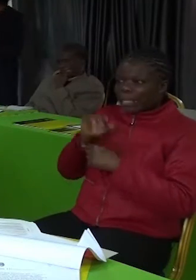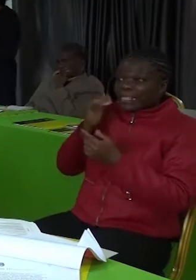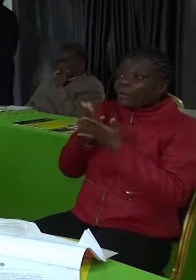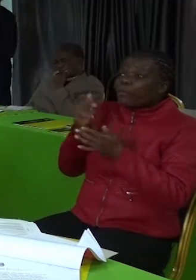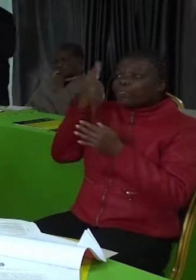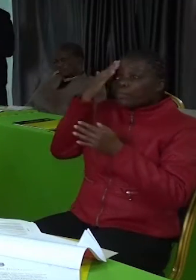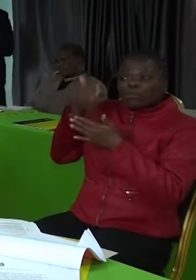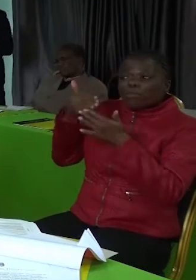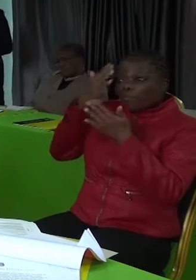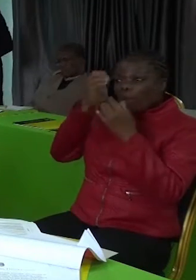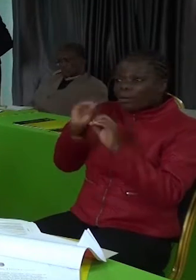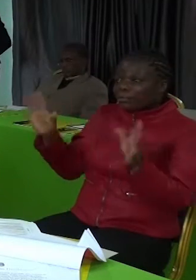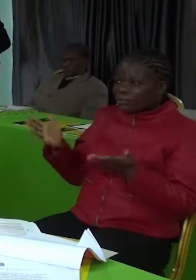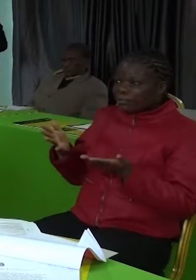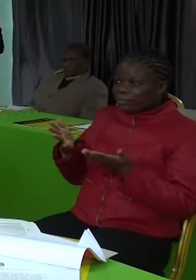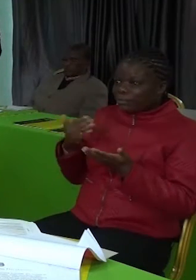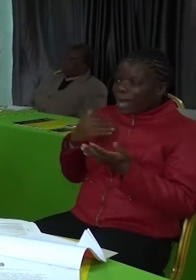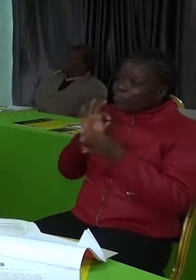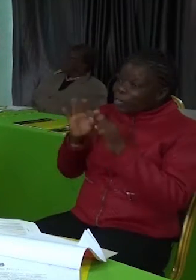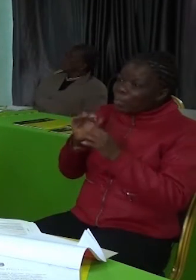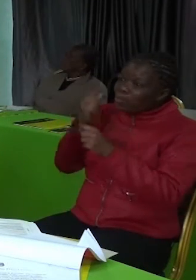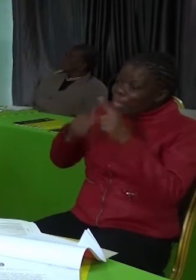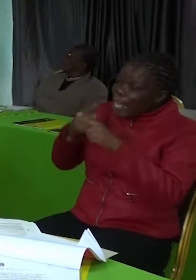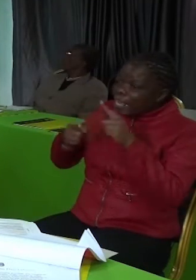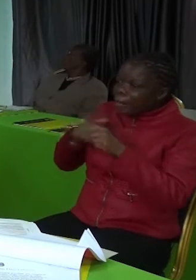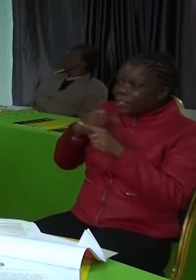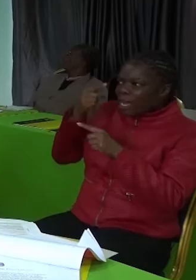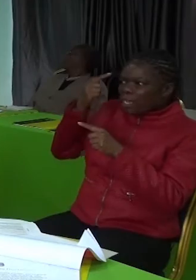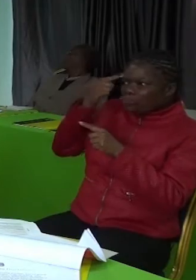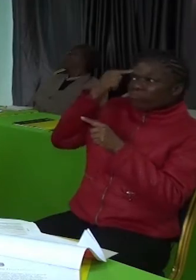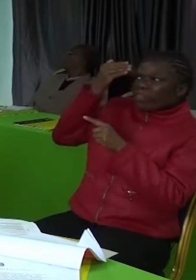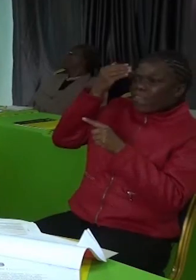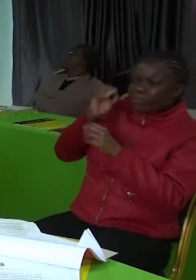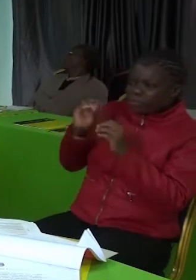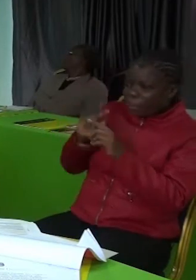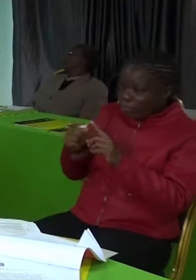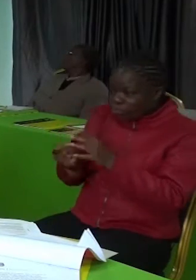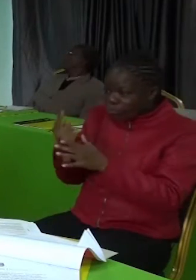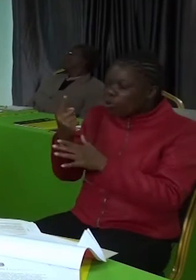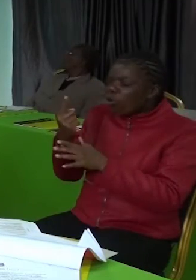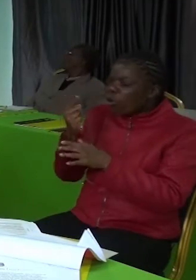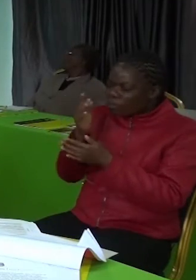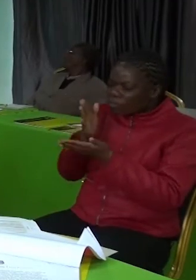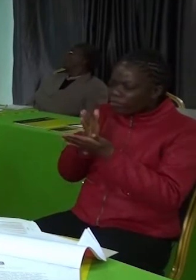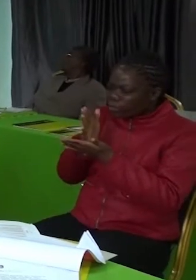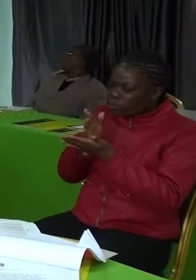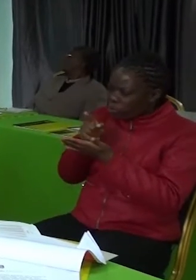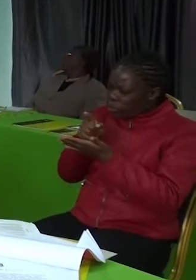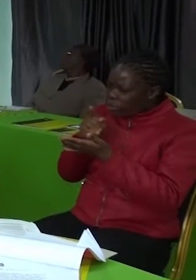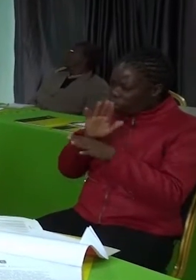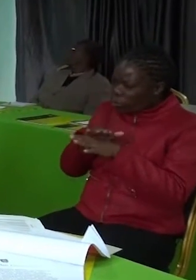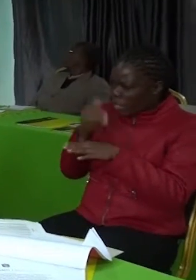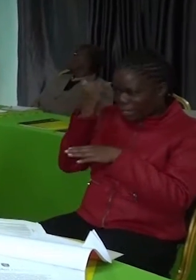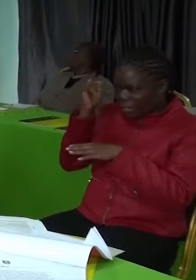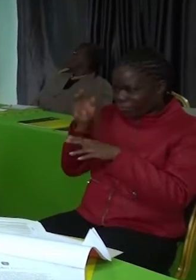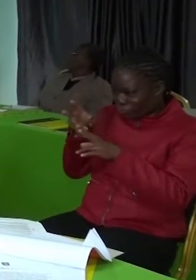reflection on what has been learned. Now, that is very important, because imagine if we have many lessons and each one was